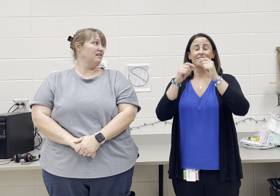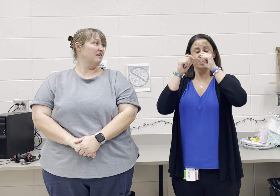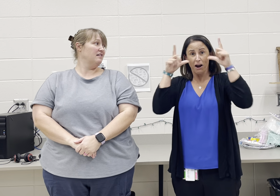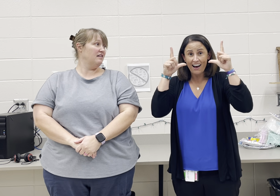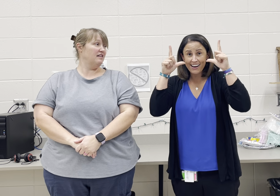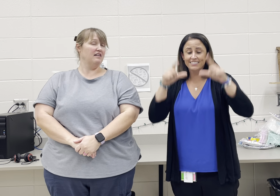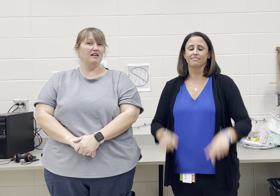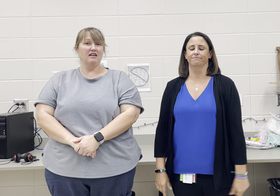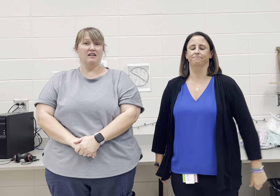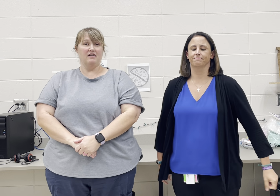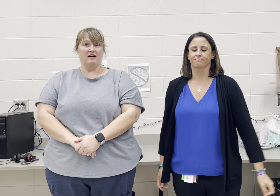surprise.